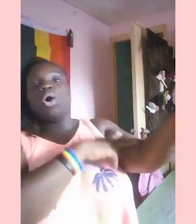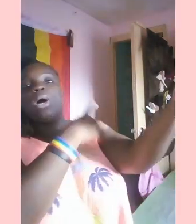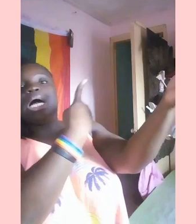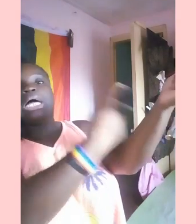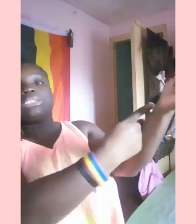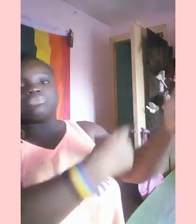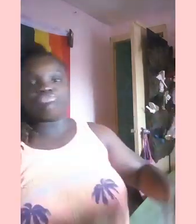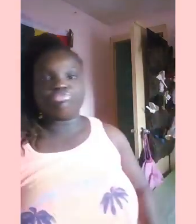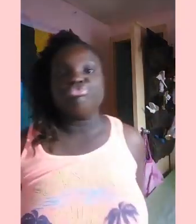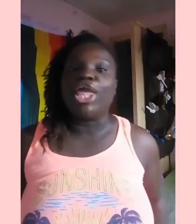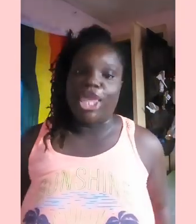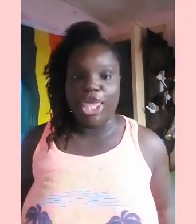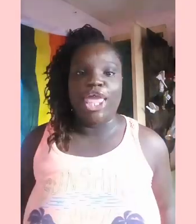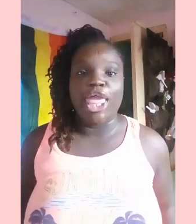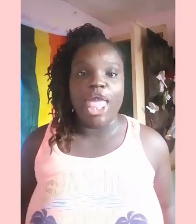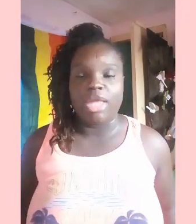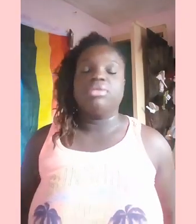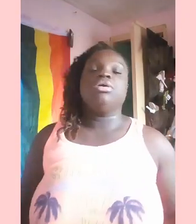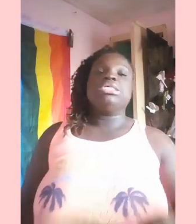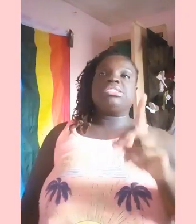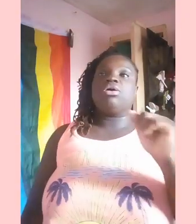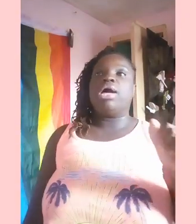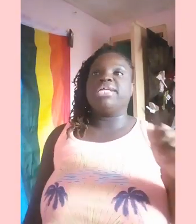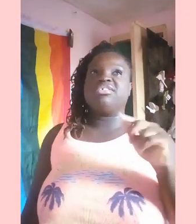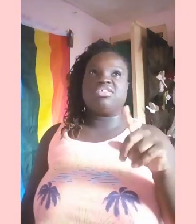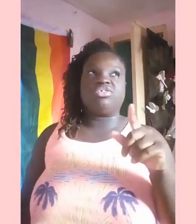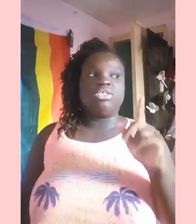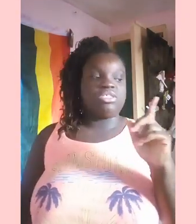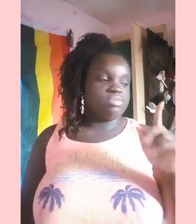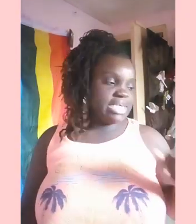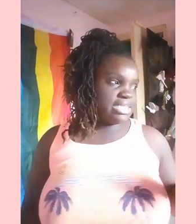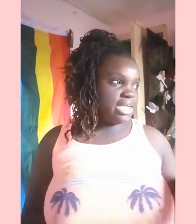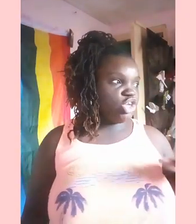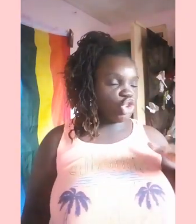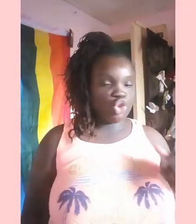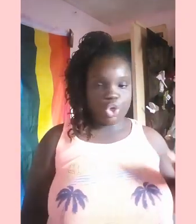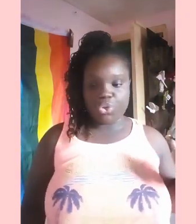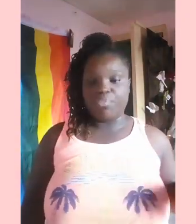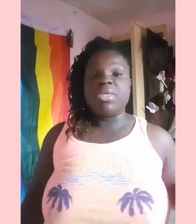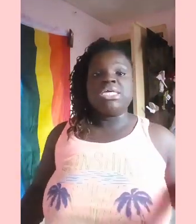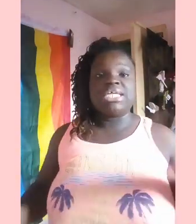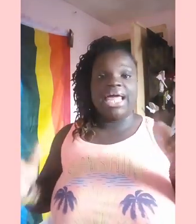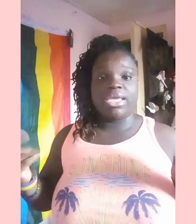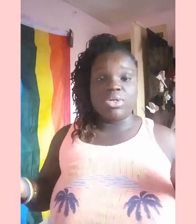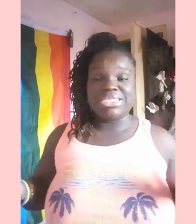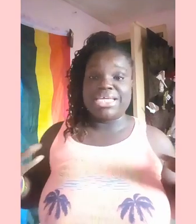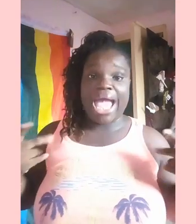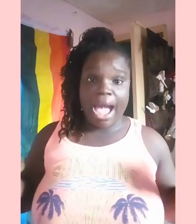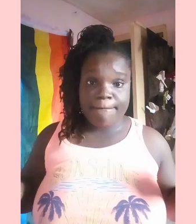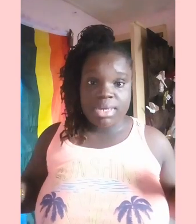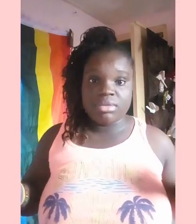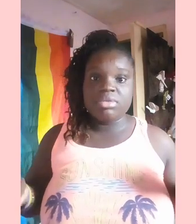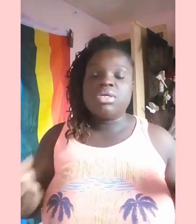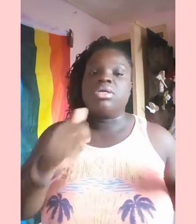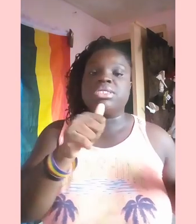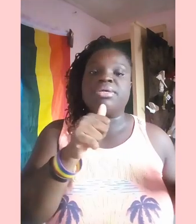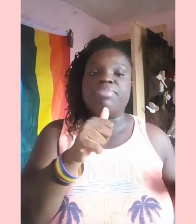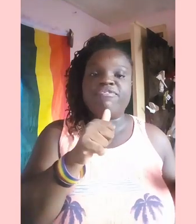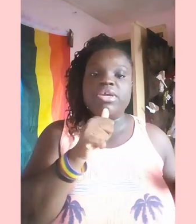Power. Yeah. So I just did some signs I did not show you. So like you want to say it's a big